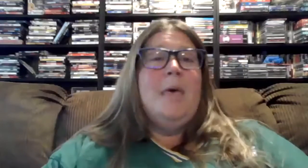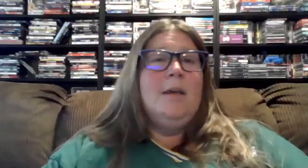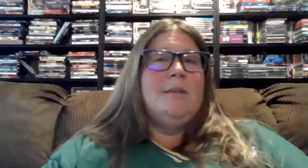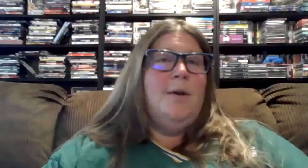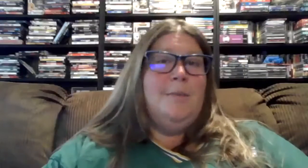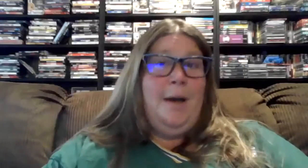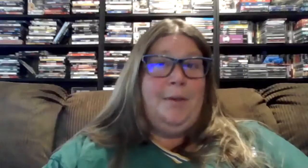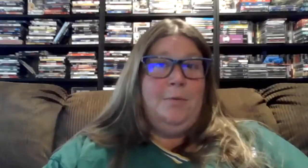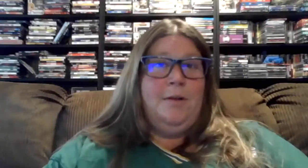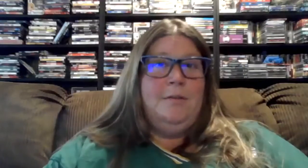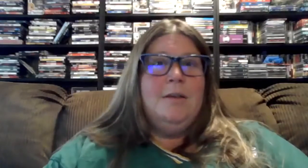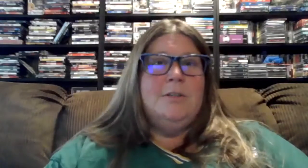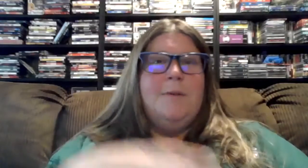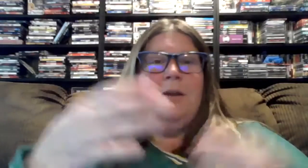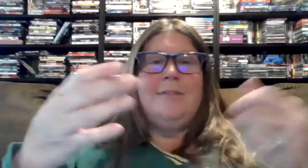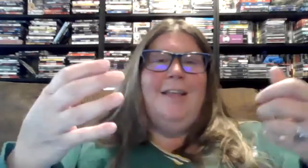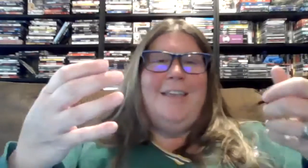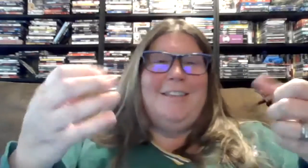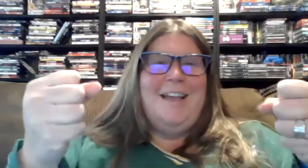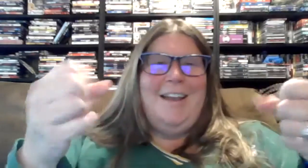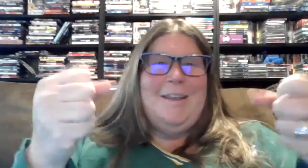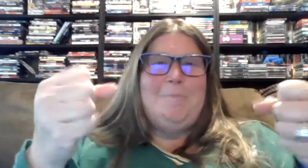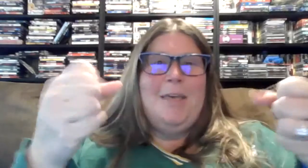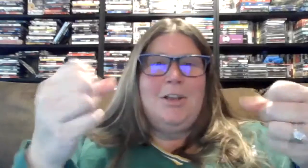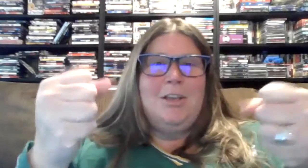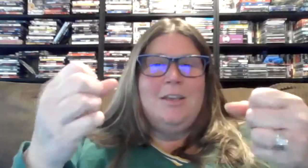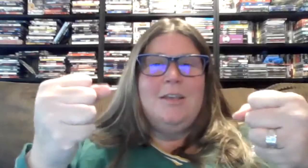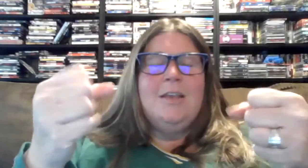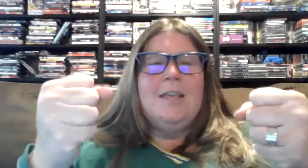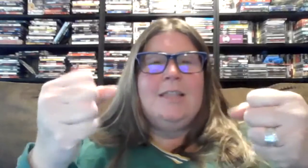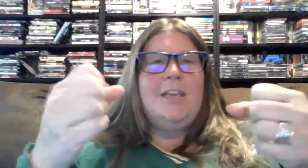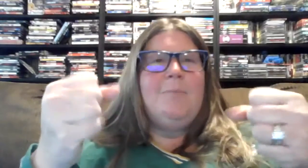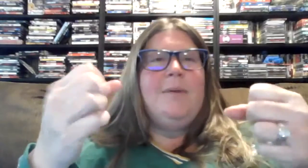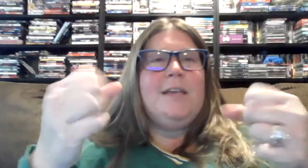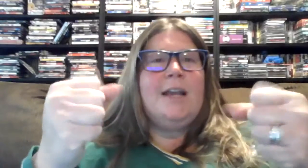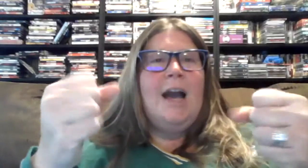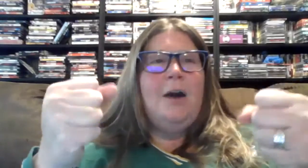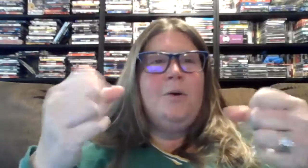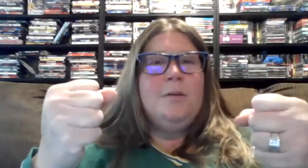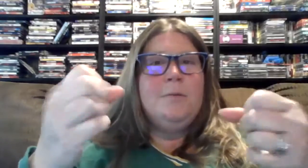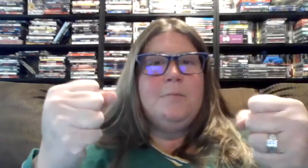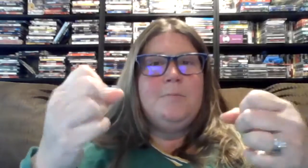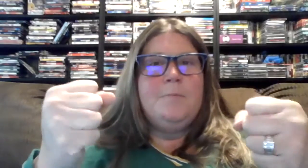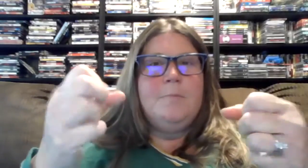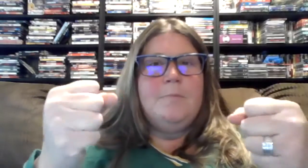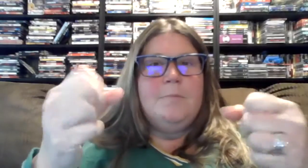Milk is always a popular one, just because they like to sign it. Milk, it's like you're milking a cow.